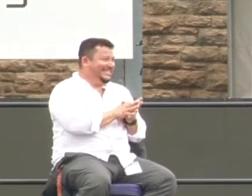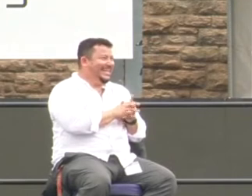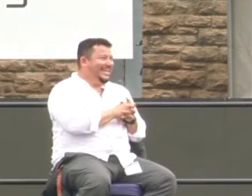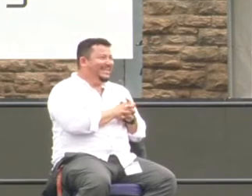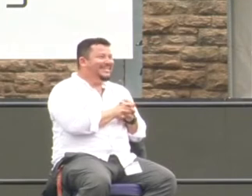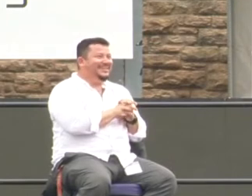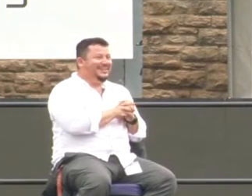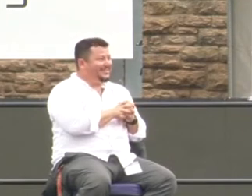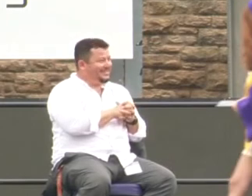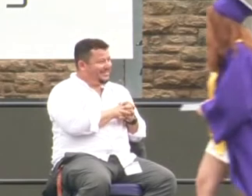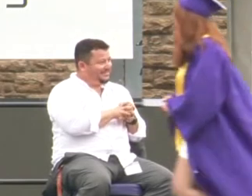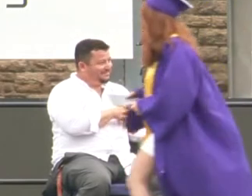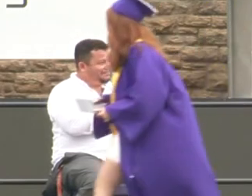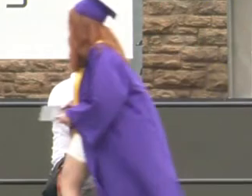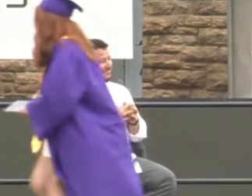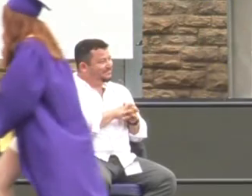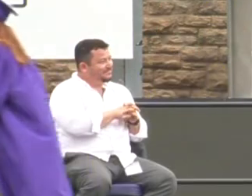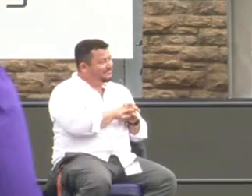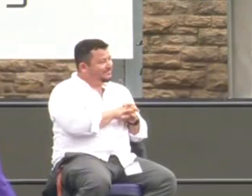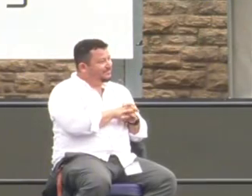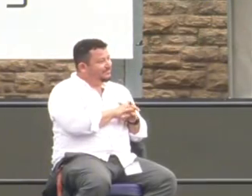Quinn-on Lee.